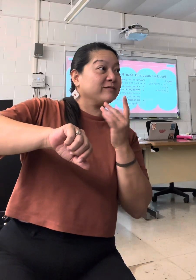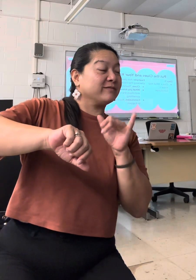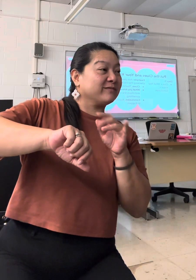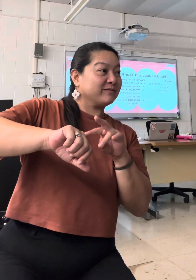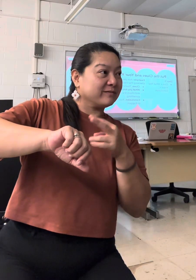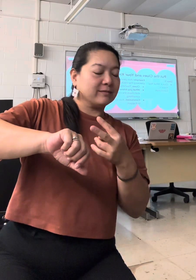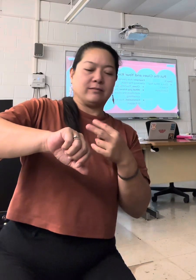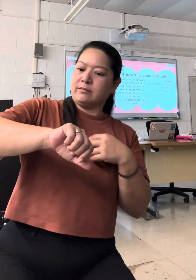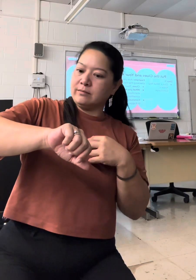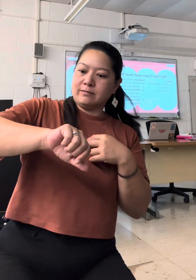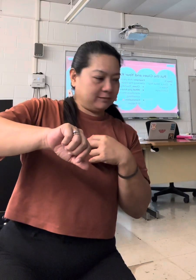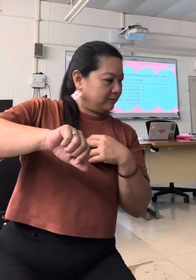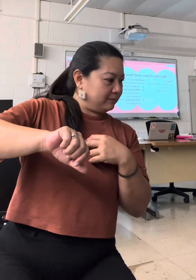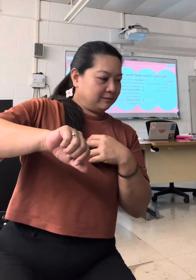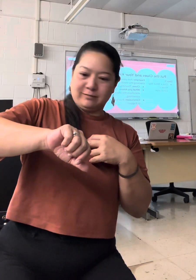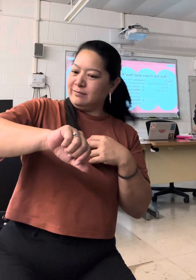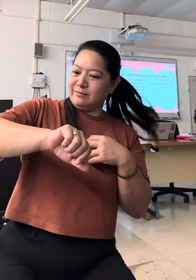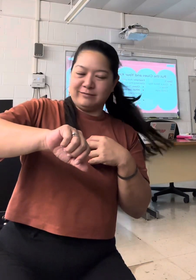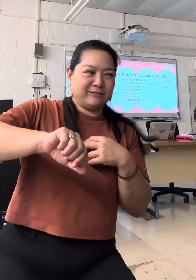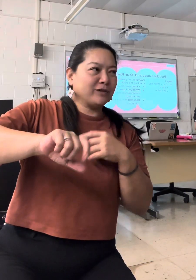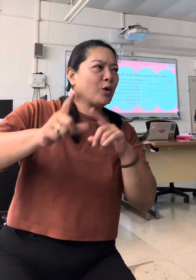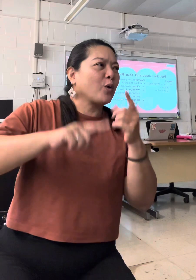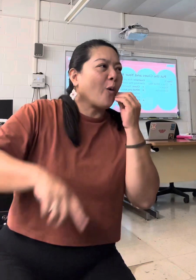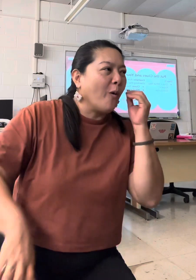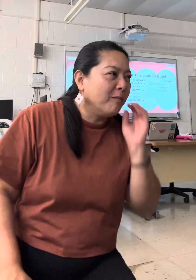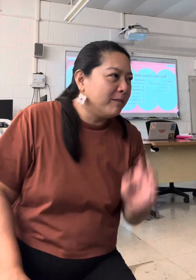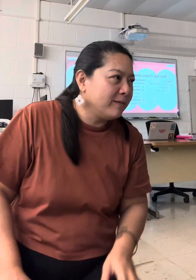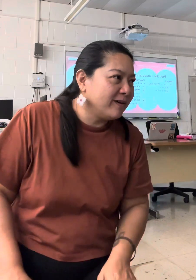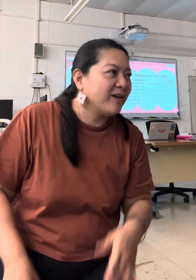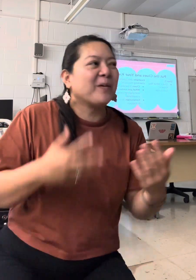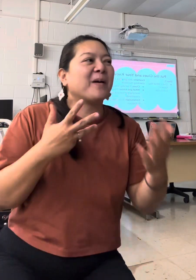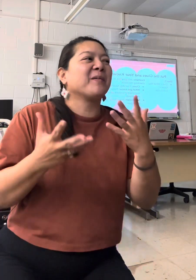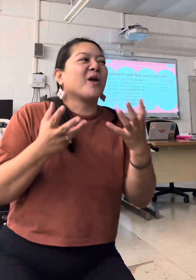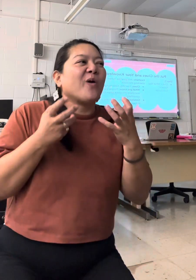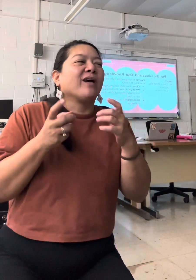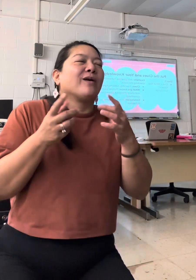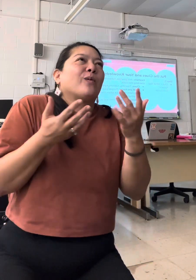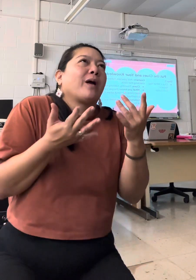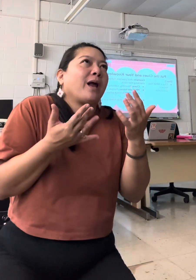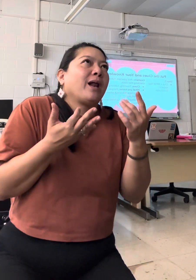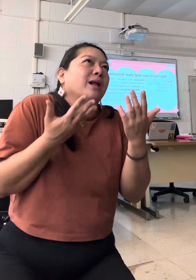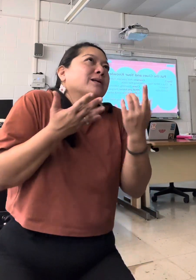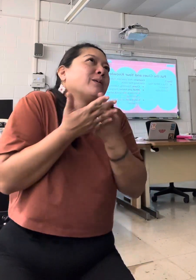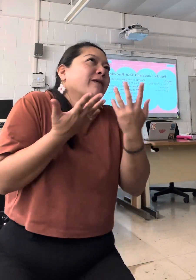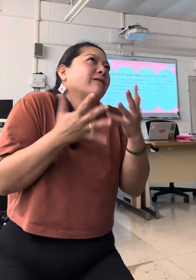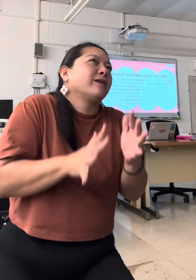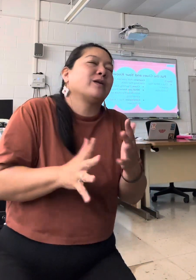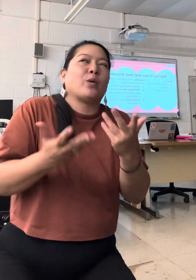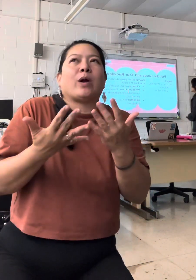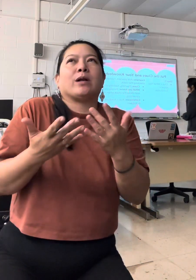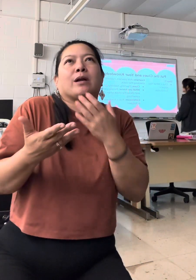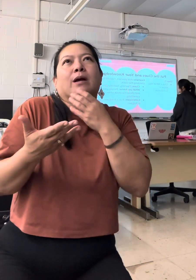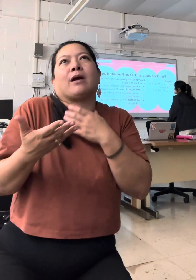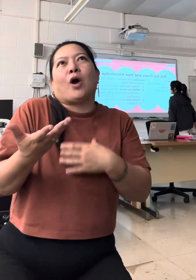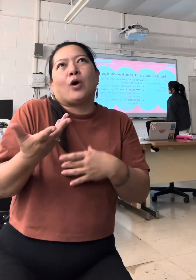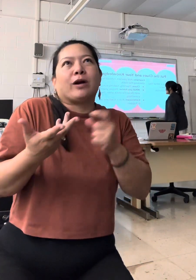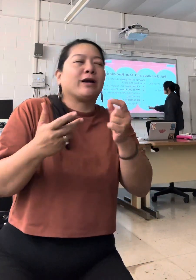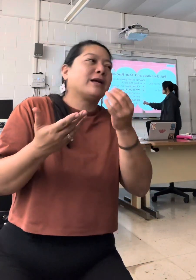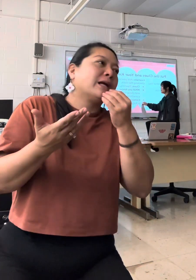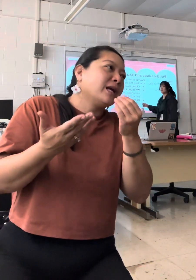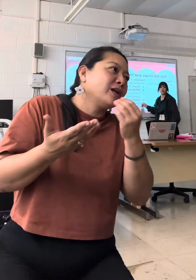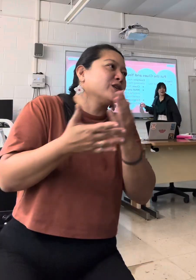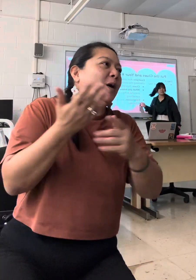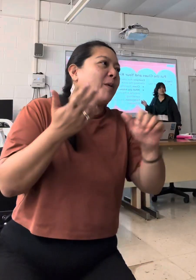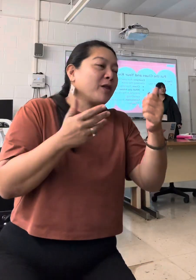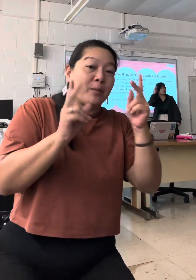You keep checking the clock. You want to go home. You want to go home. You might be waiting for something to finish. You might be waiting for someone, right? So that's